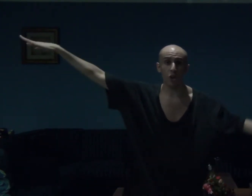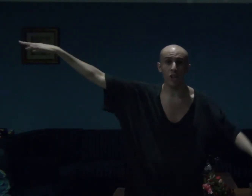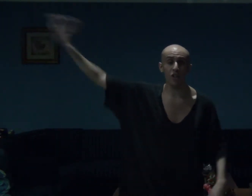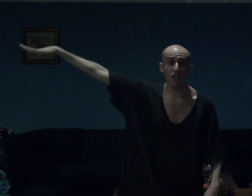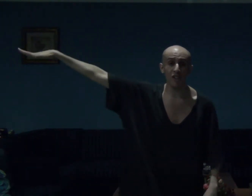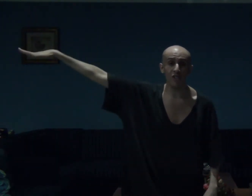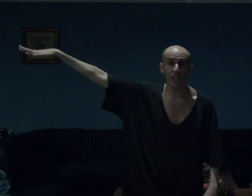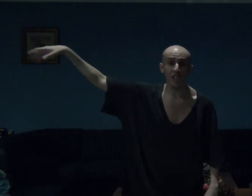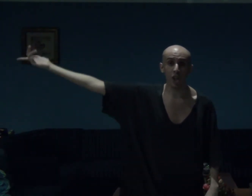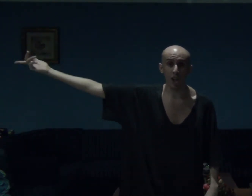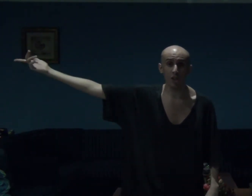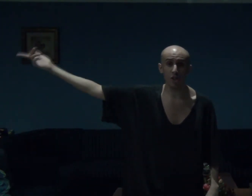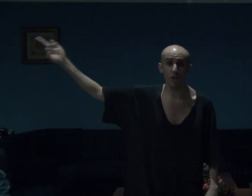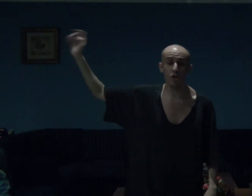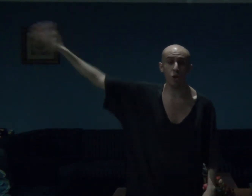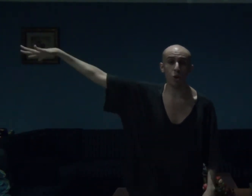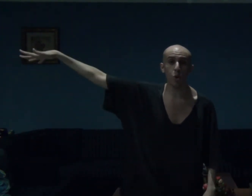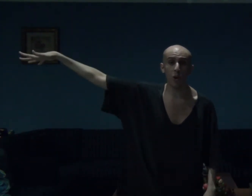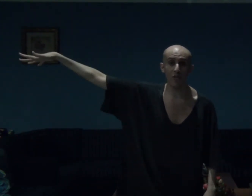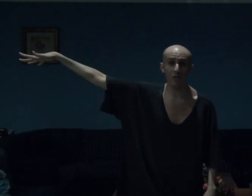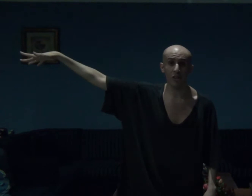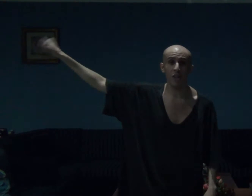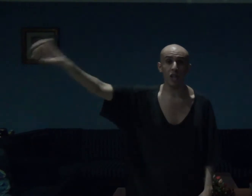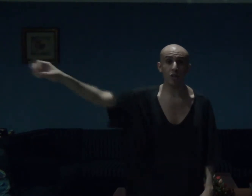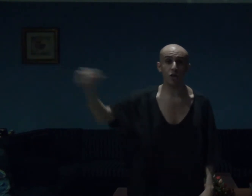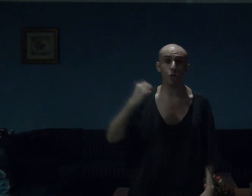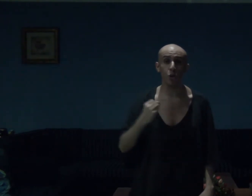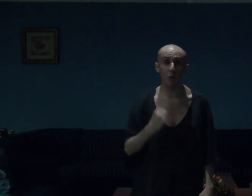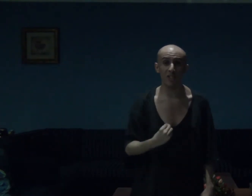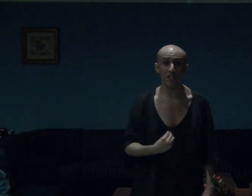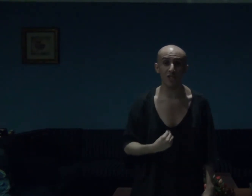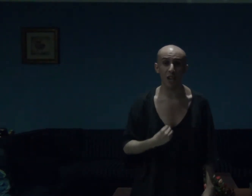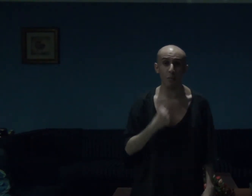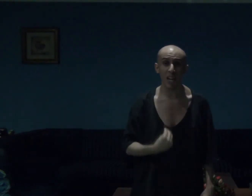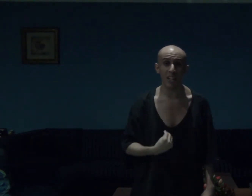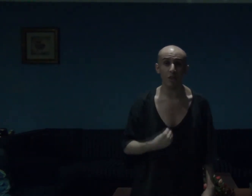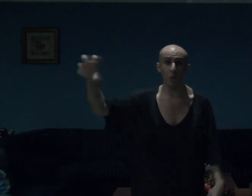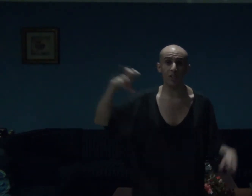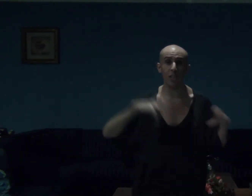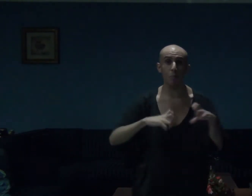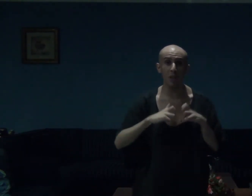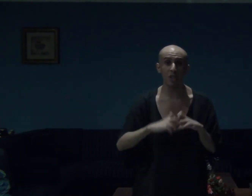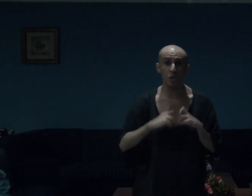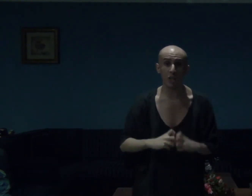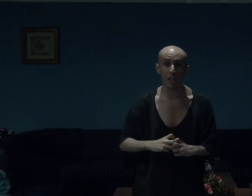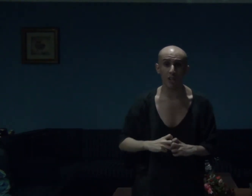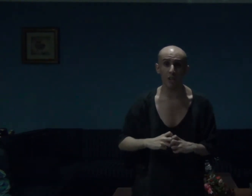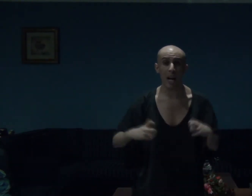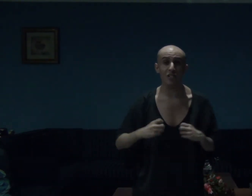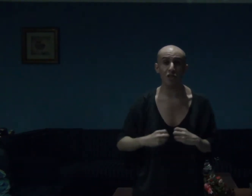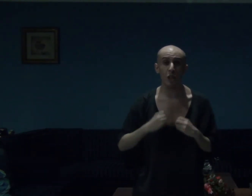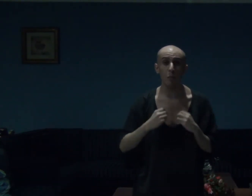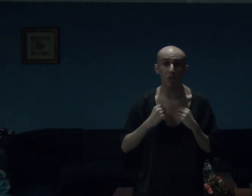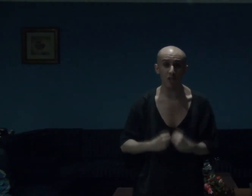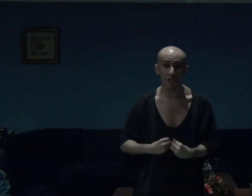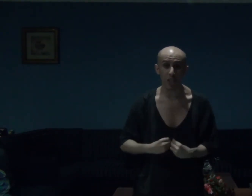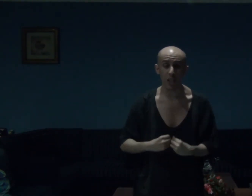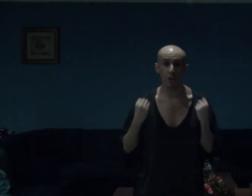or the living, the hunters or whoever dares to threaten them, and what they build together as a community, a